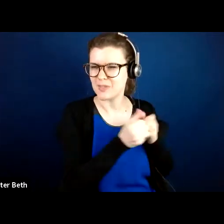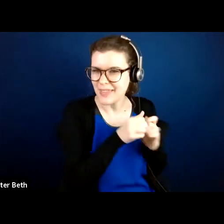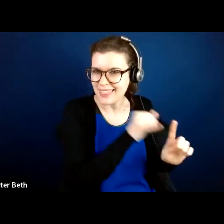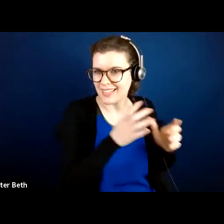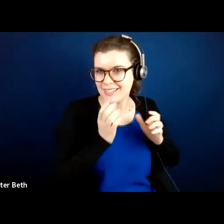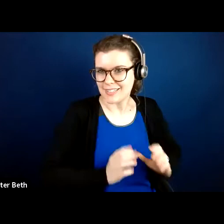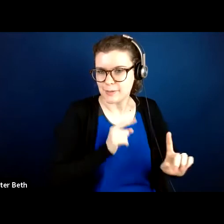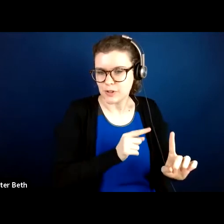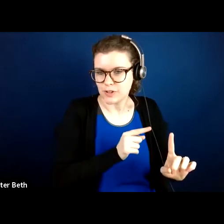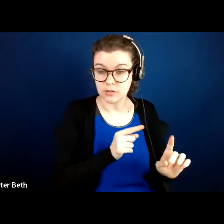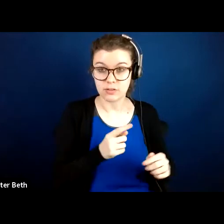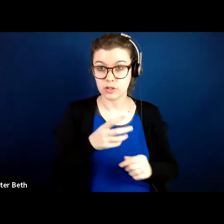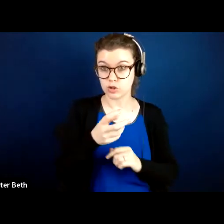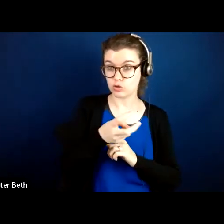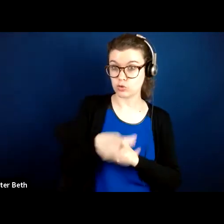thing that